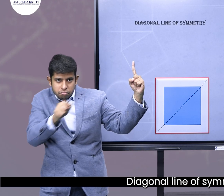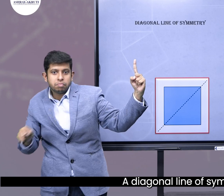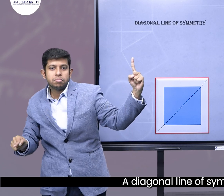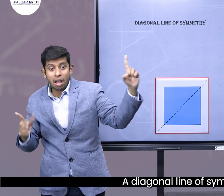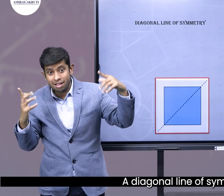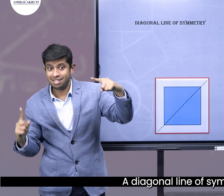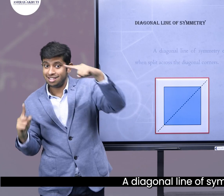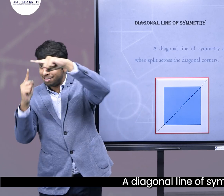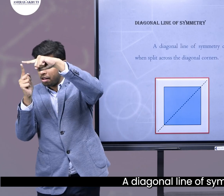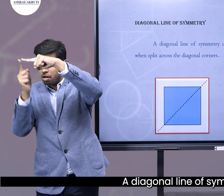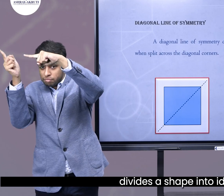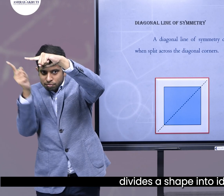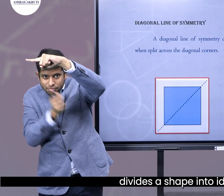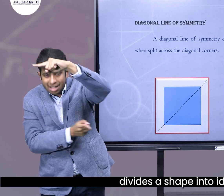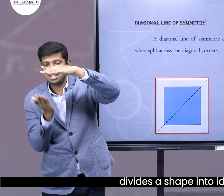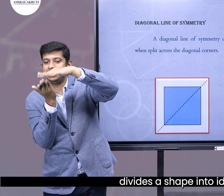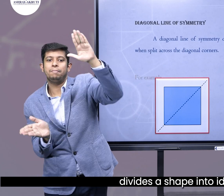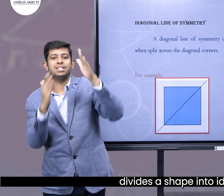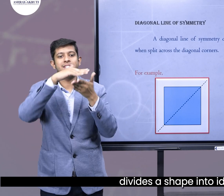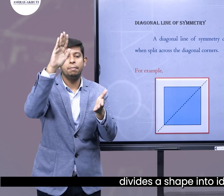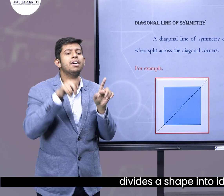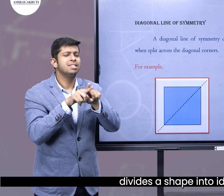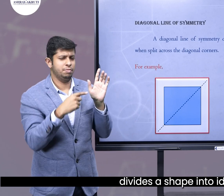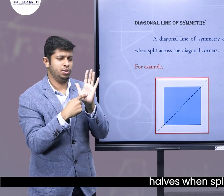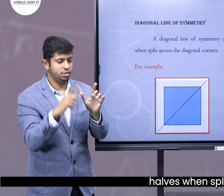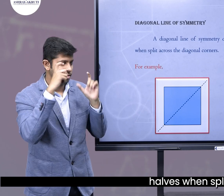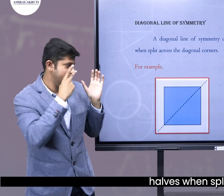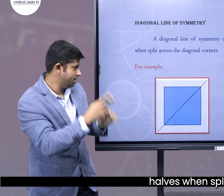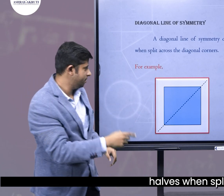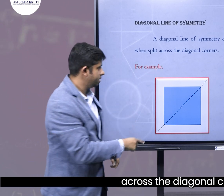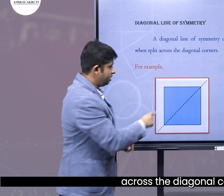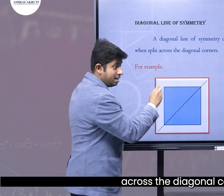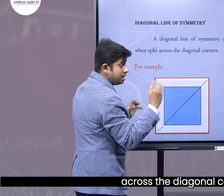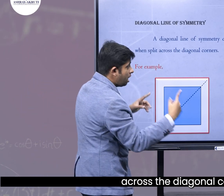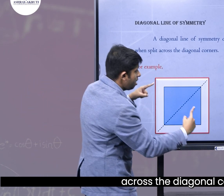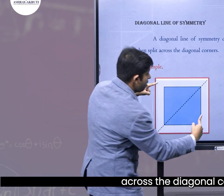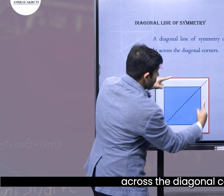A diagonal line of symmetry divides a shape into identical halves when split across the diagonal corners.